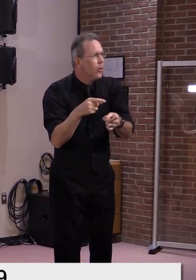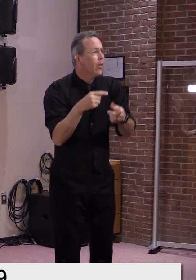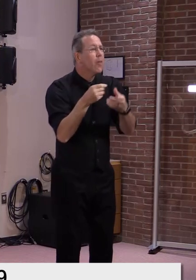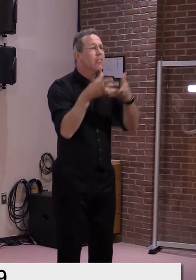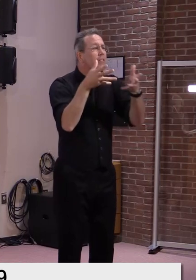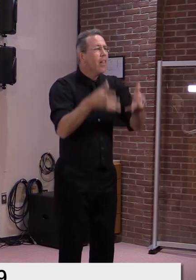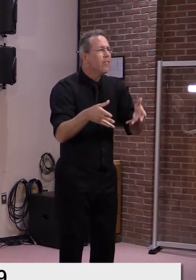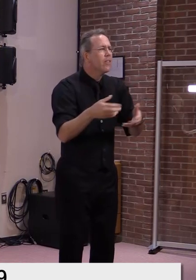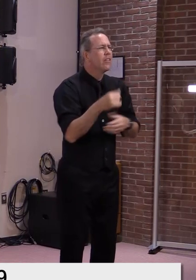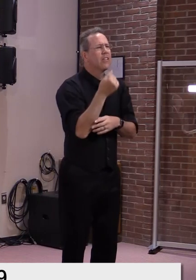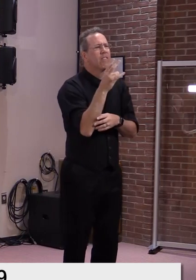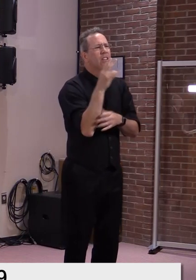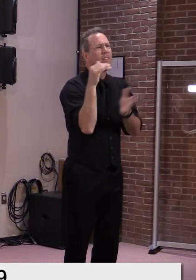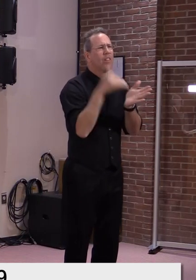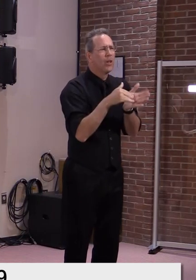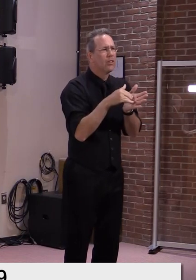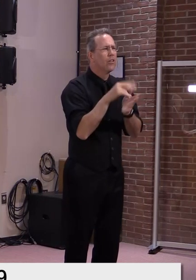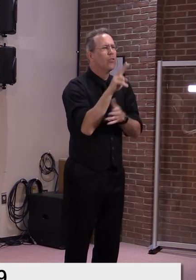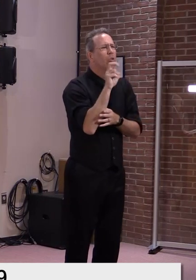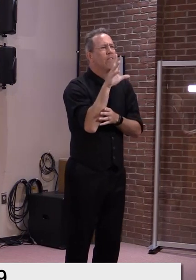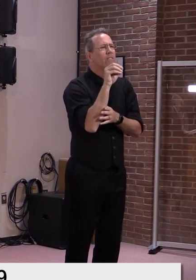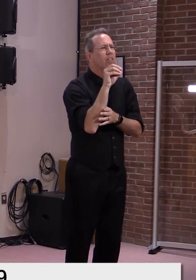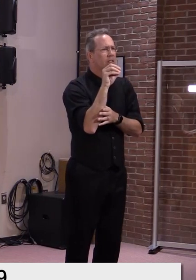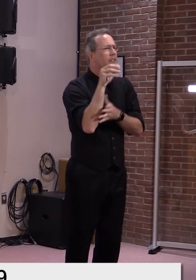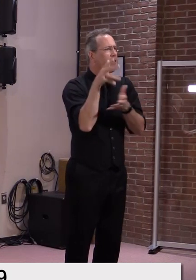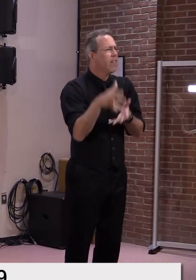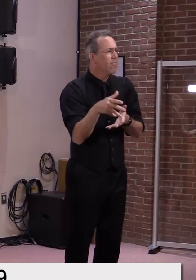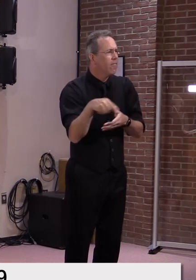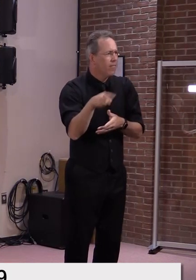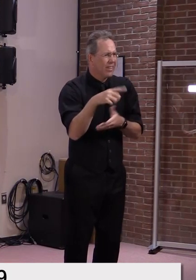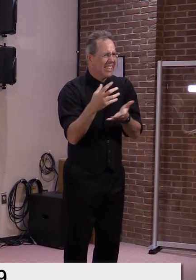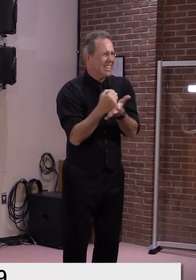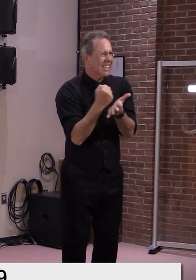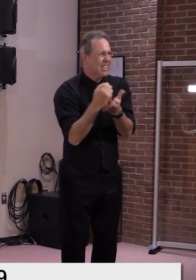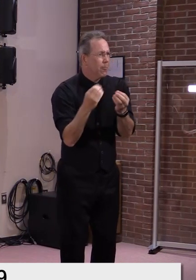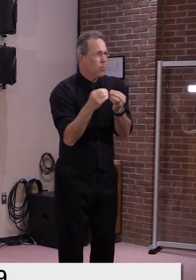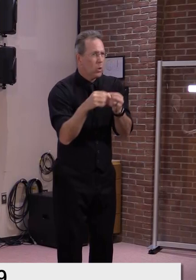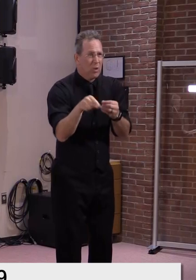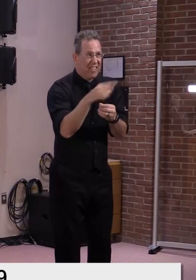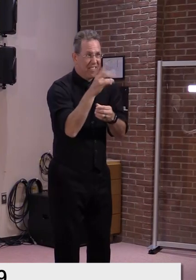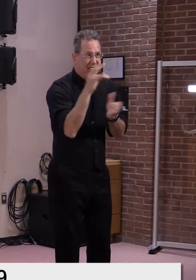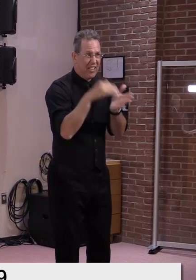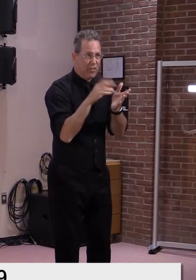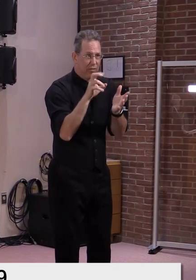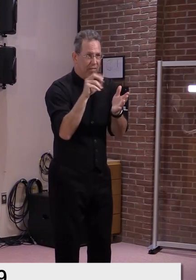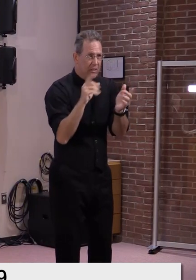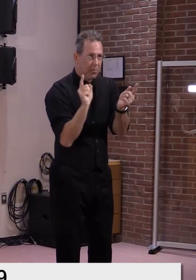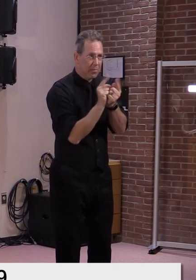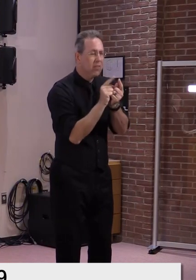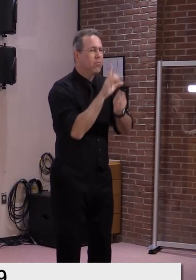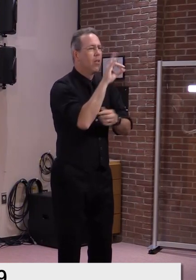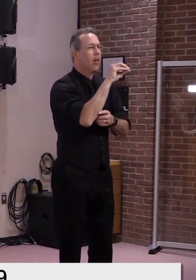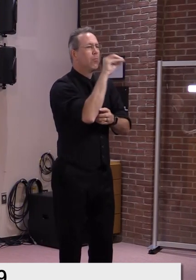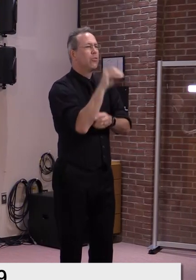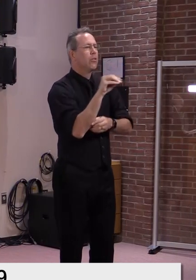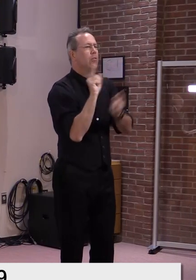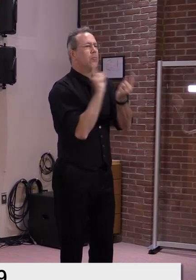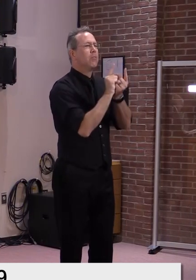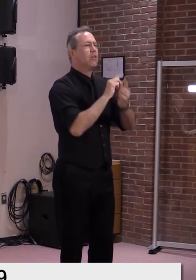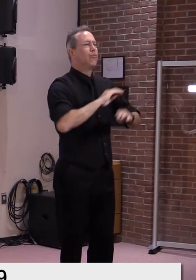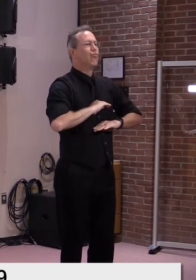17,250 more eligible Vermonters to step up and do their part to help us meet the 80%